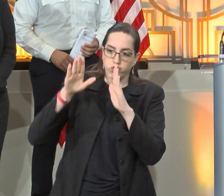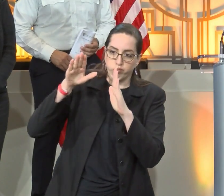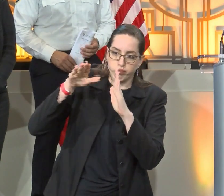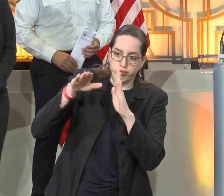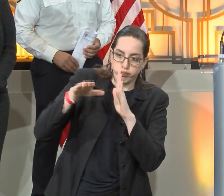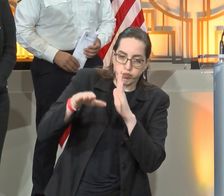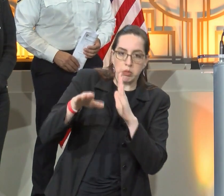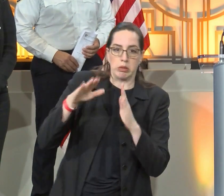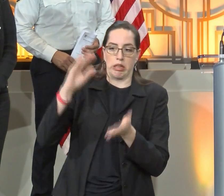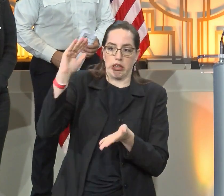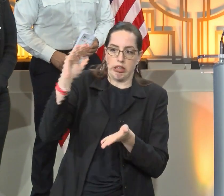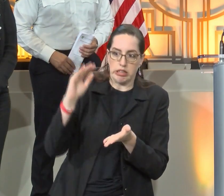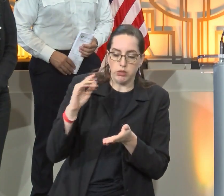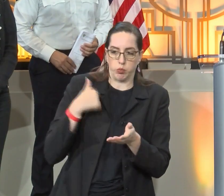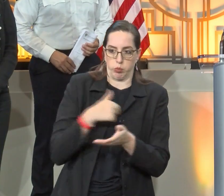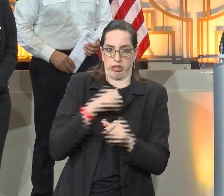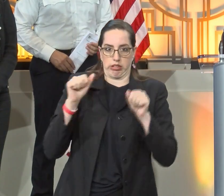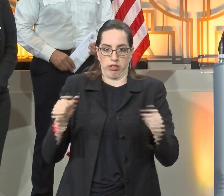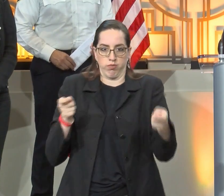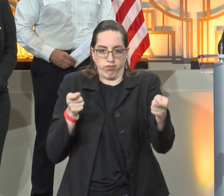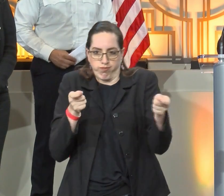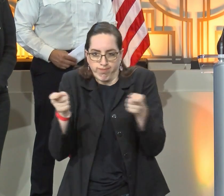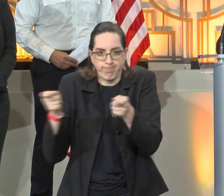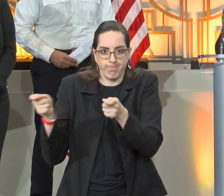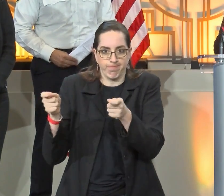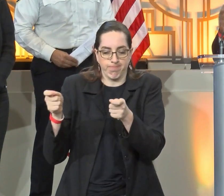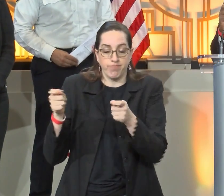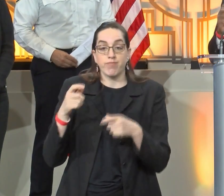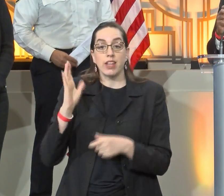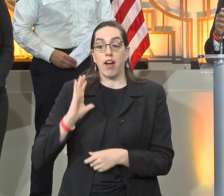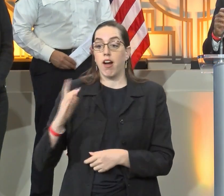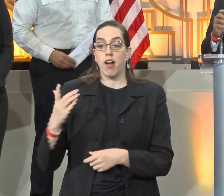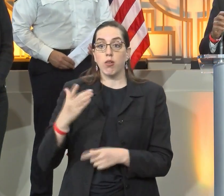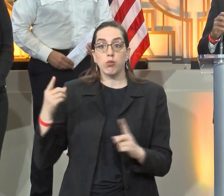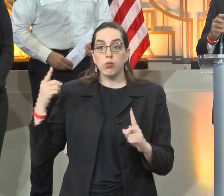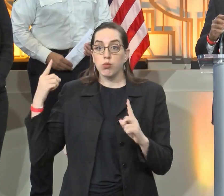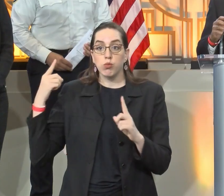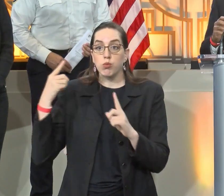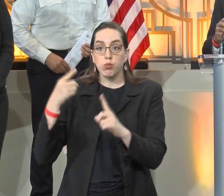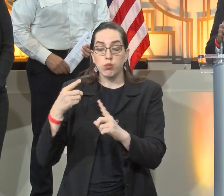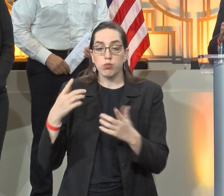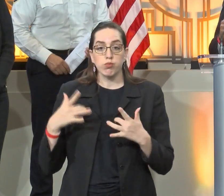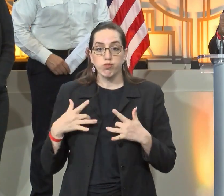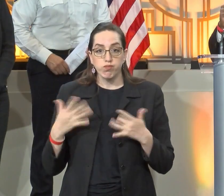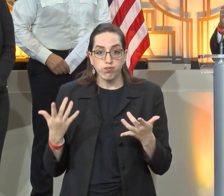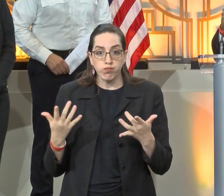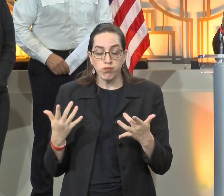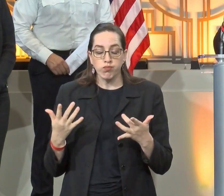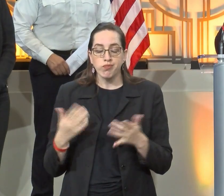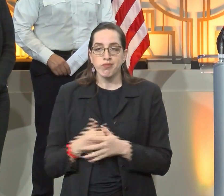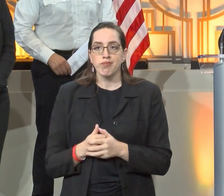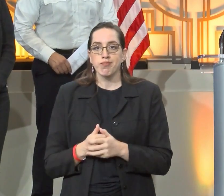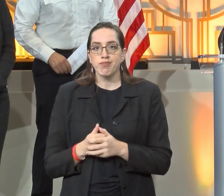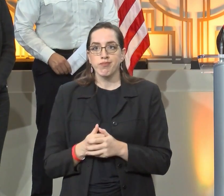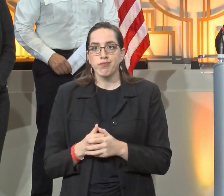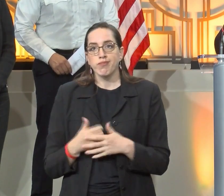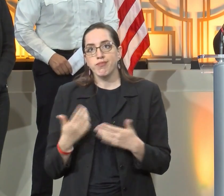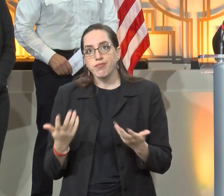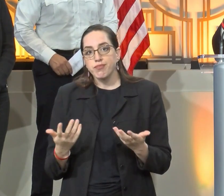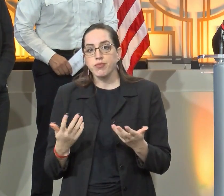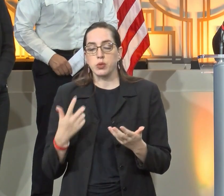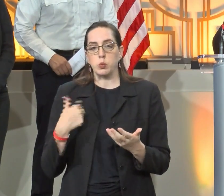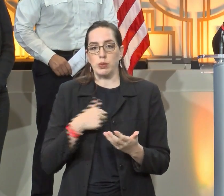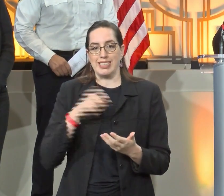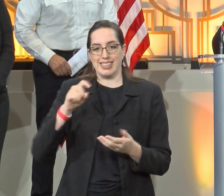manageable state. And the goal for us is to bring